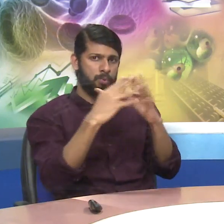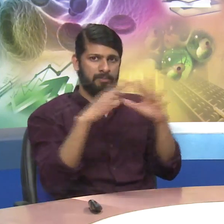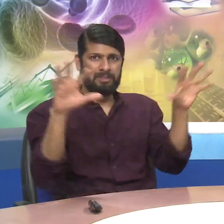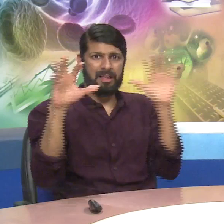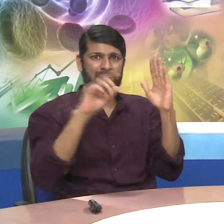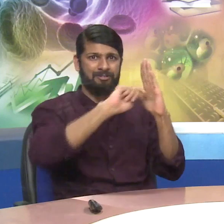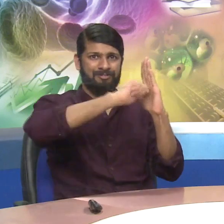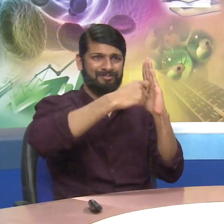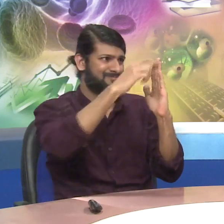It